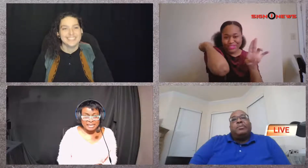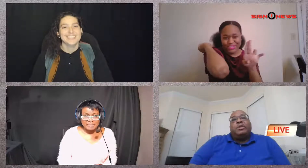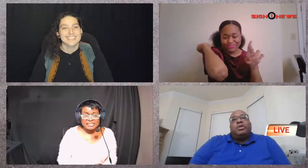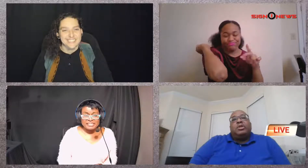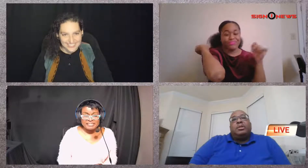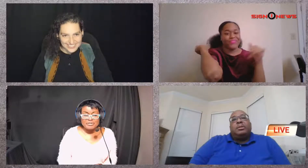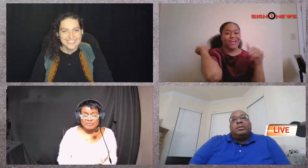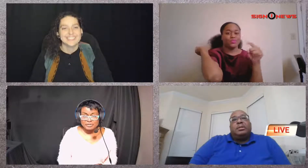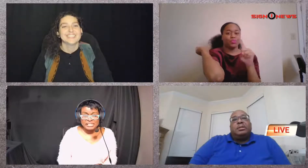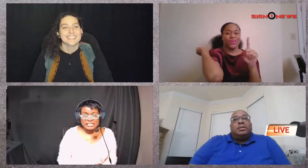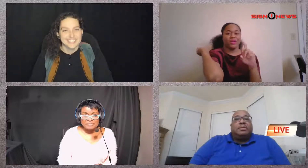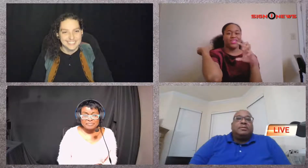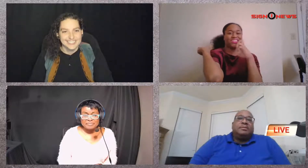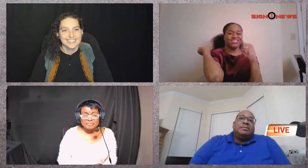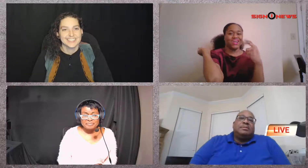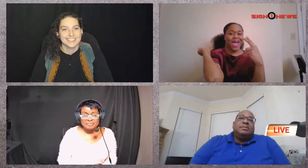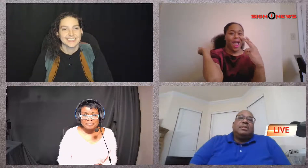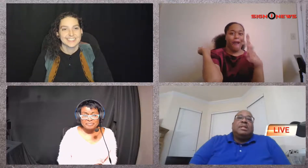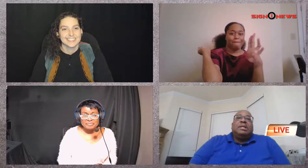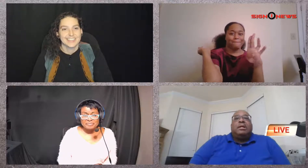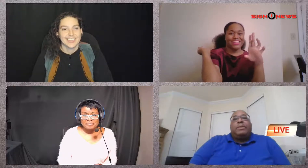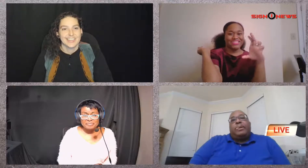I went to Hampton University,